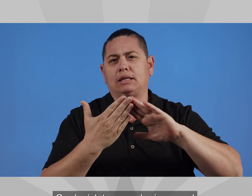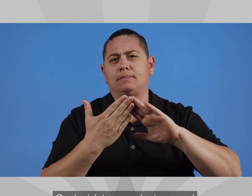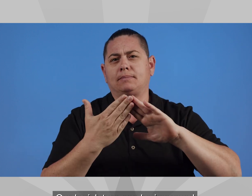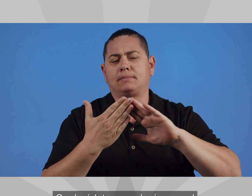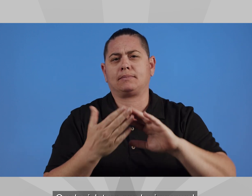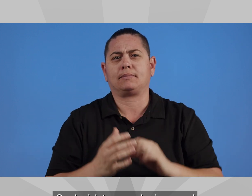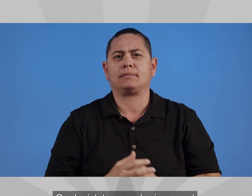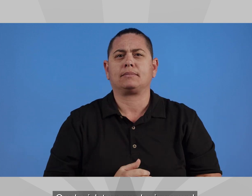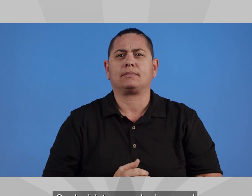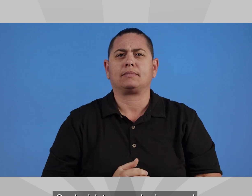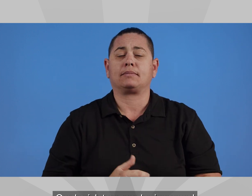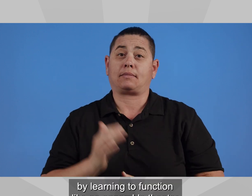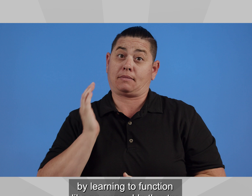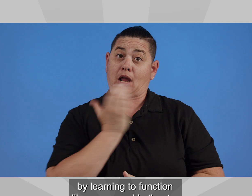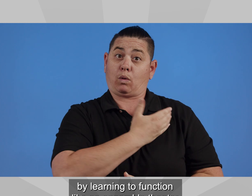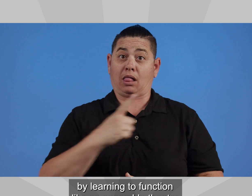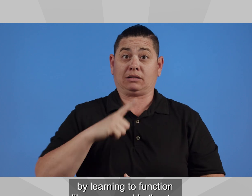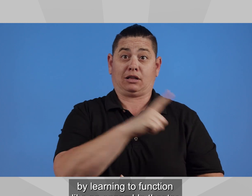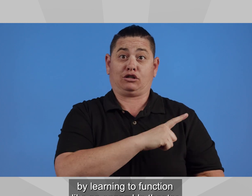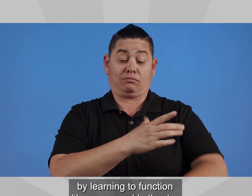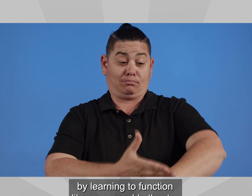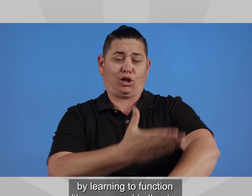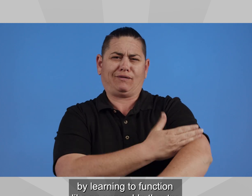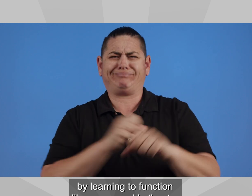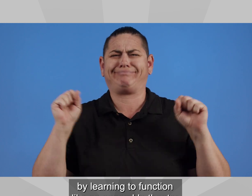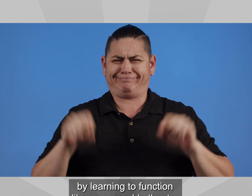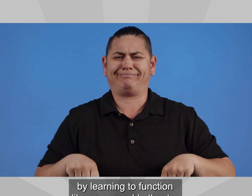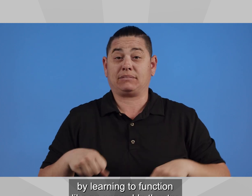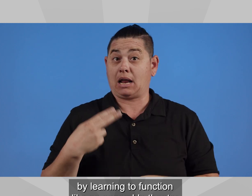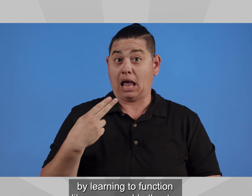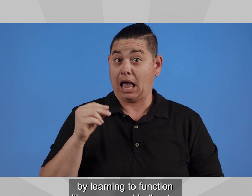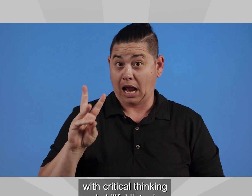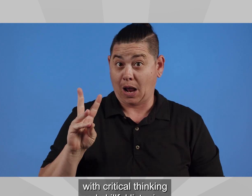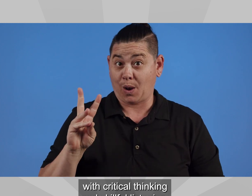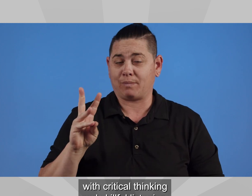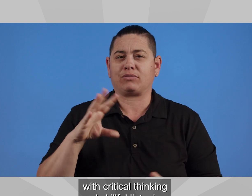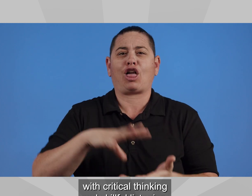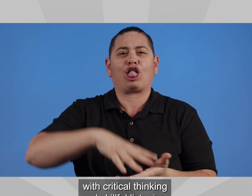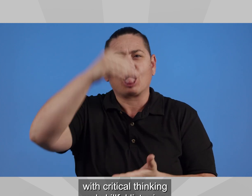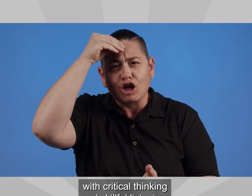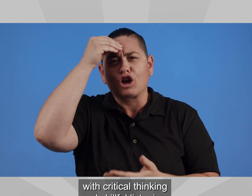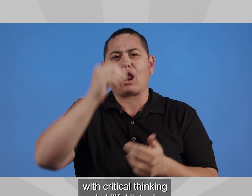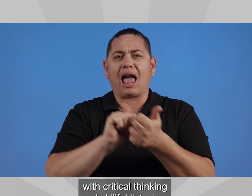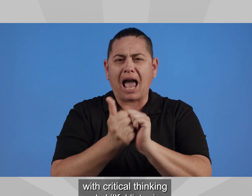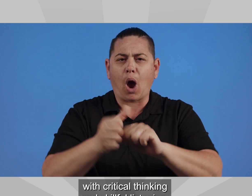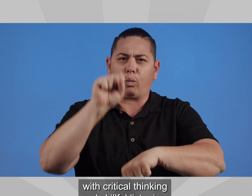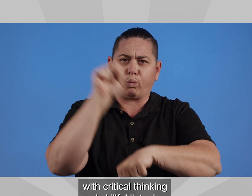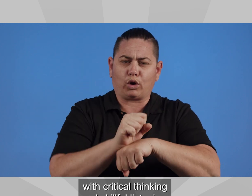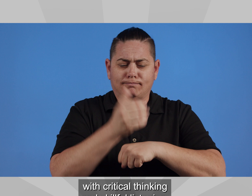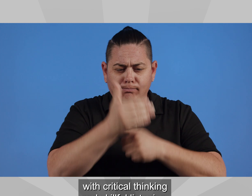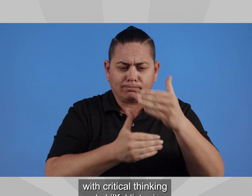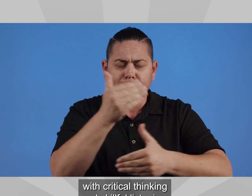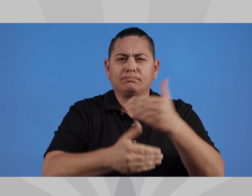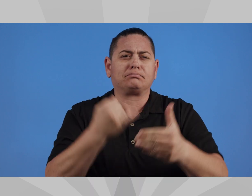Our legislature can be improved by learning to function like an ensemble theater with critical thinking and